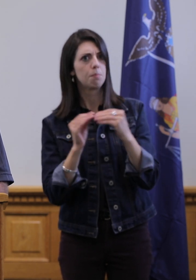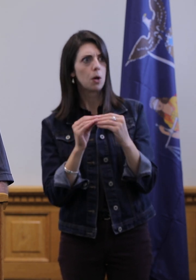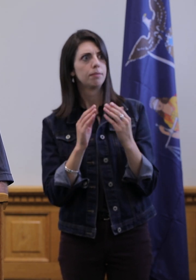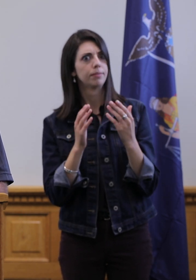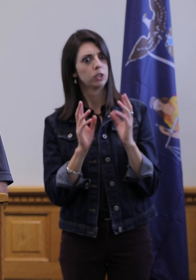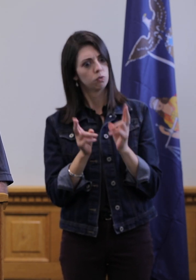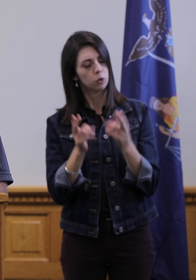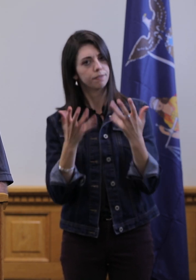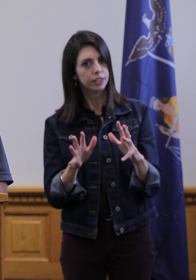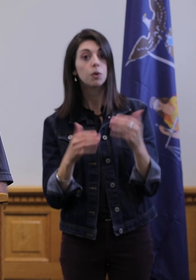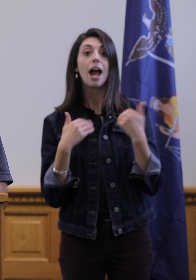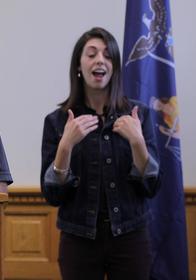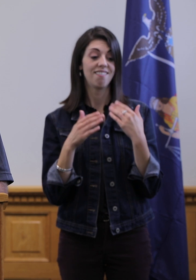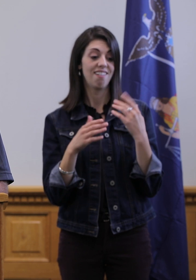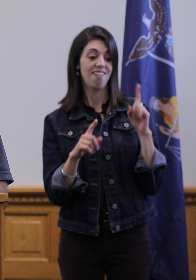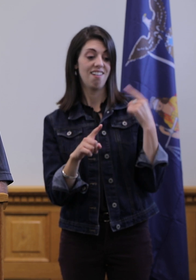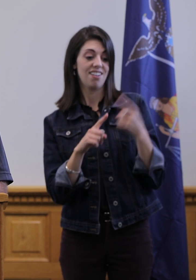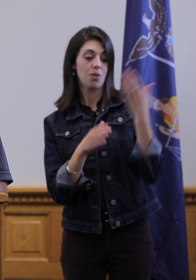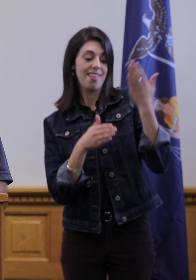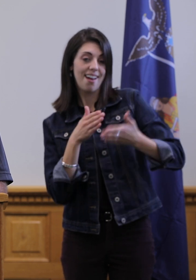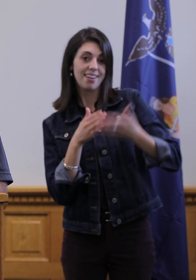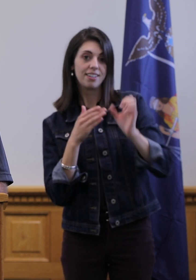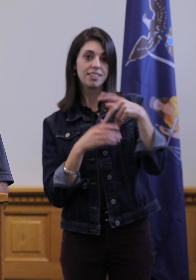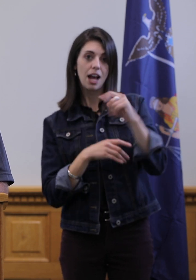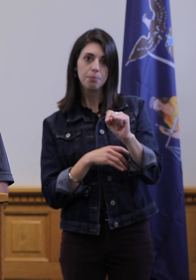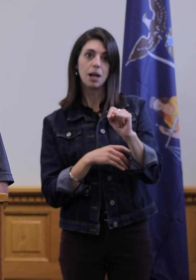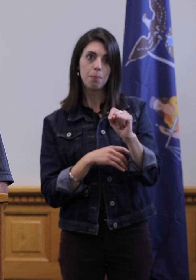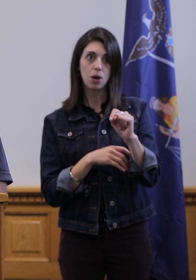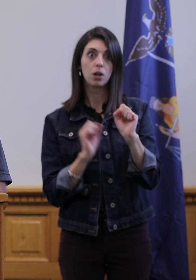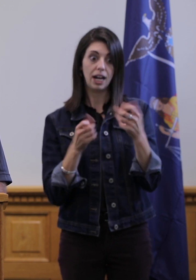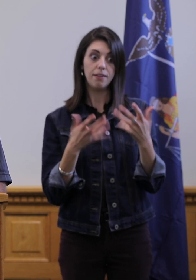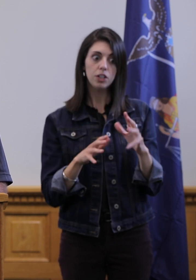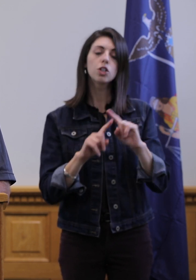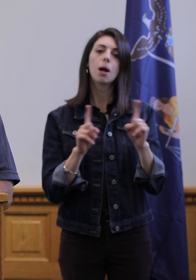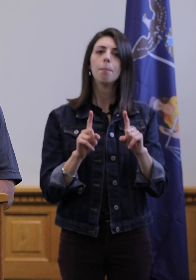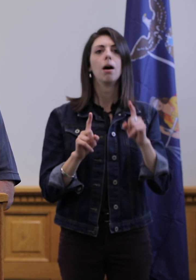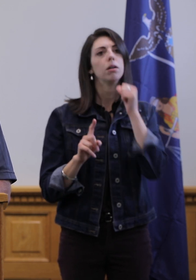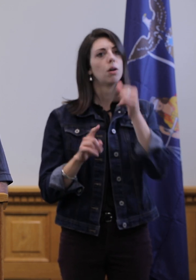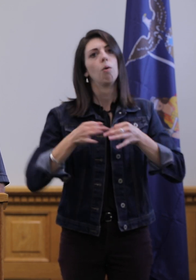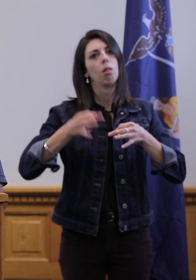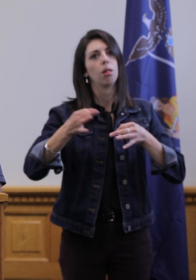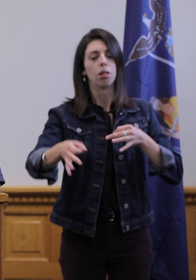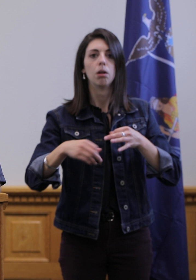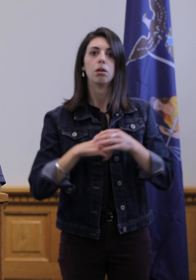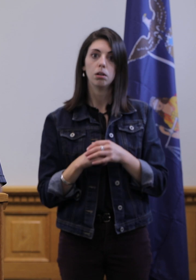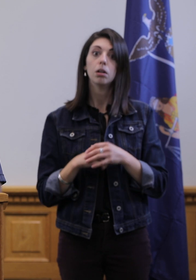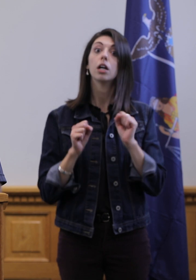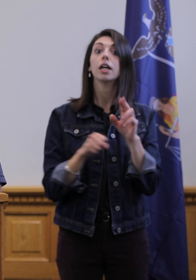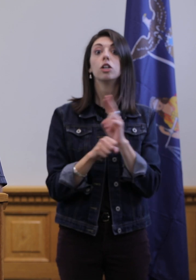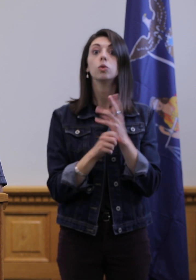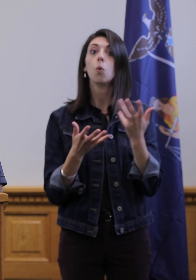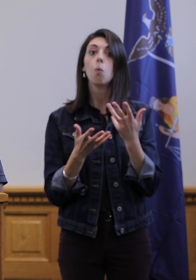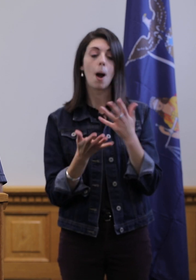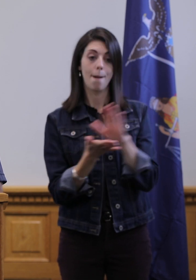September, but please don't wait that long. If you haven't completed your census form, please take the time to do it, either using the paper form